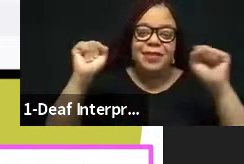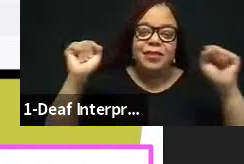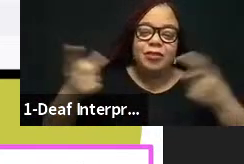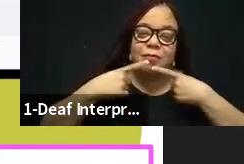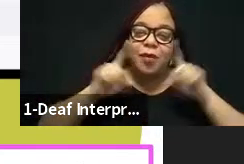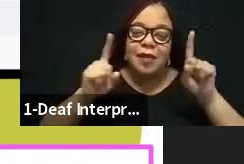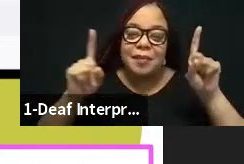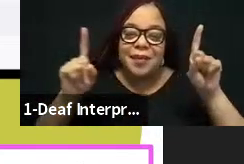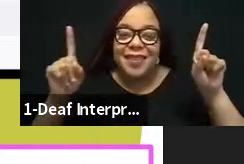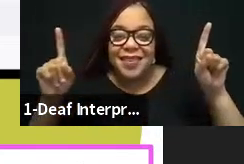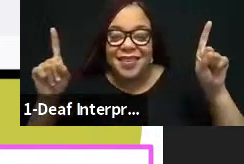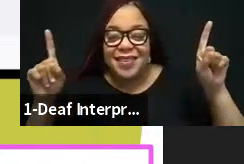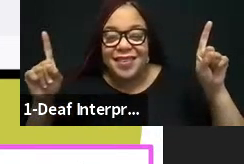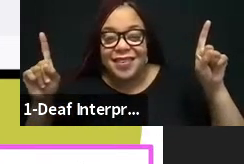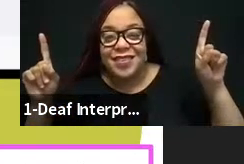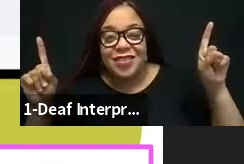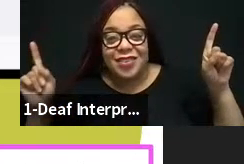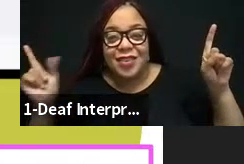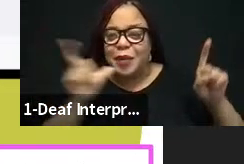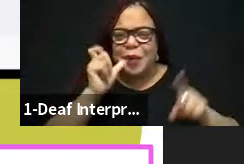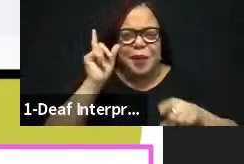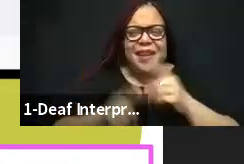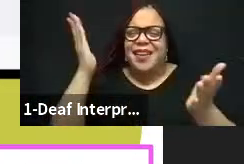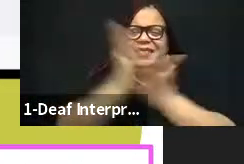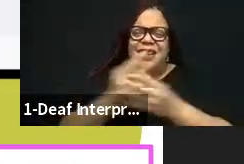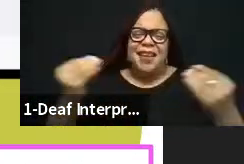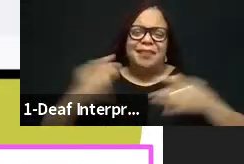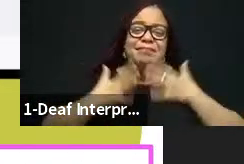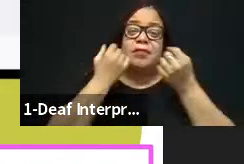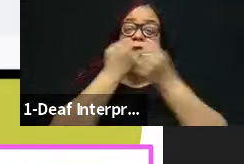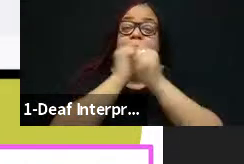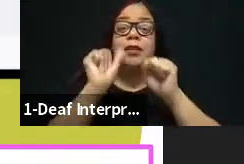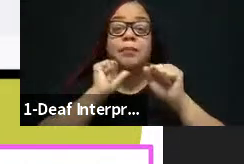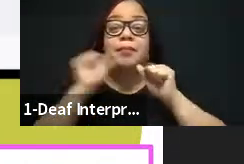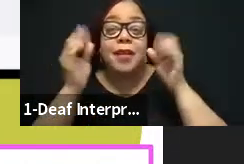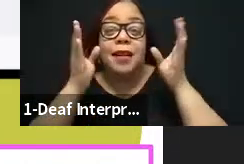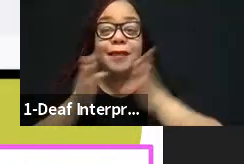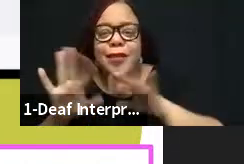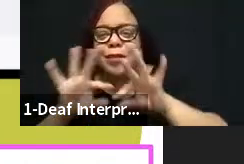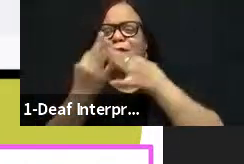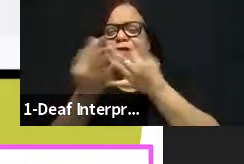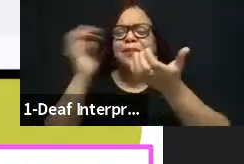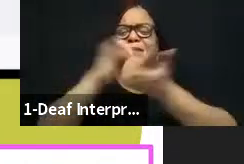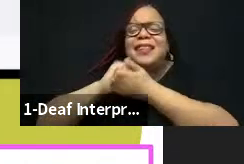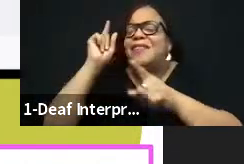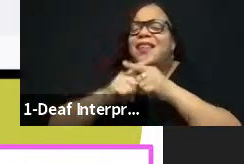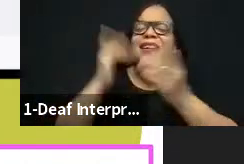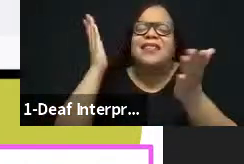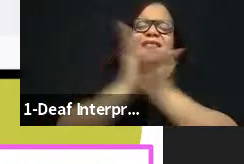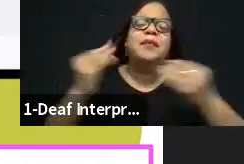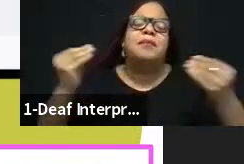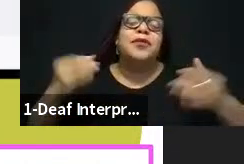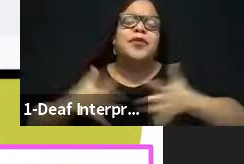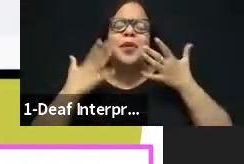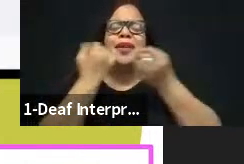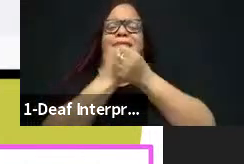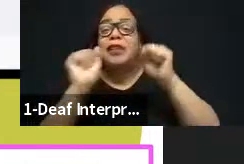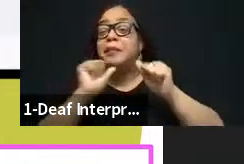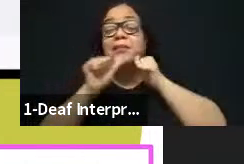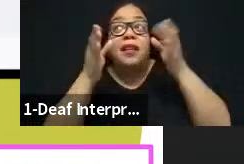is not individual, it's collective. R-E-S-P-E-C-T. Freedom is not individual, it's collective.